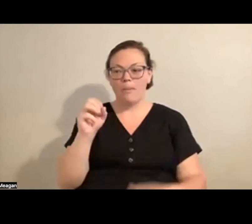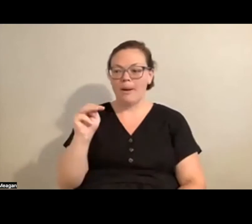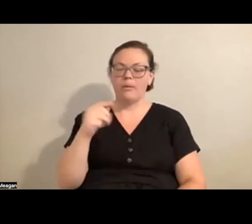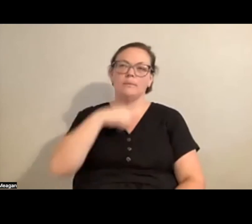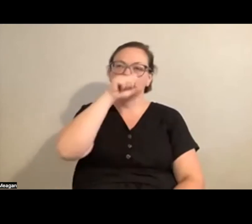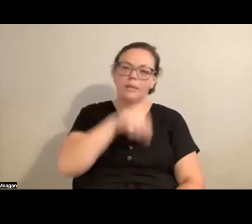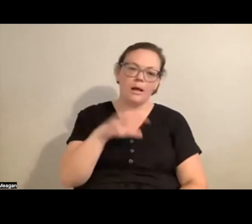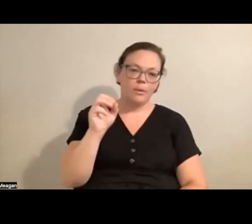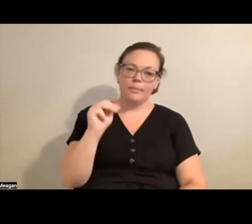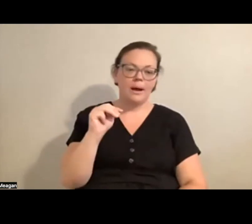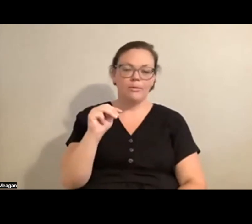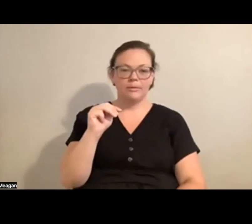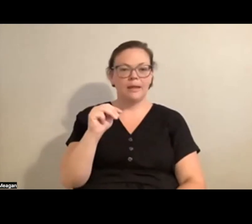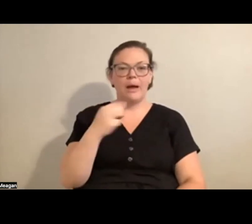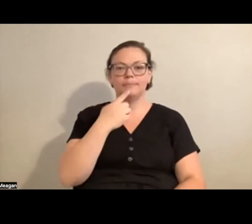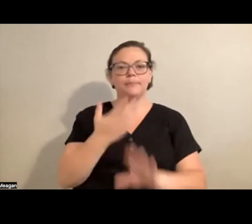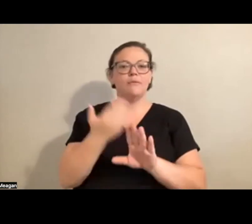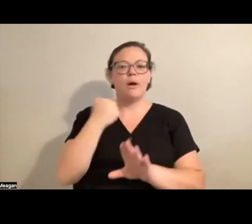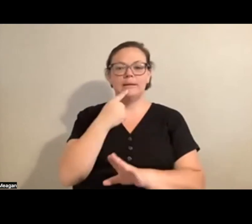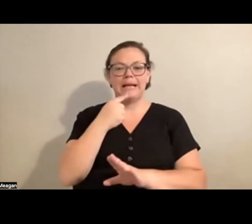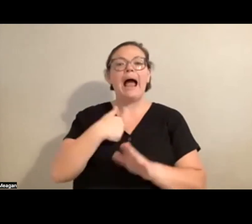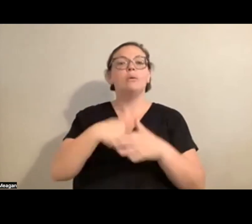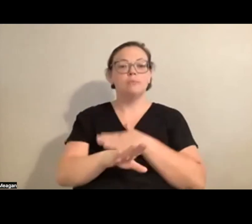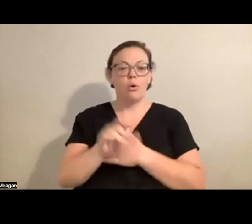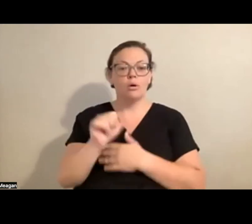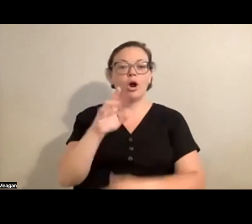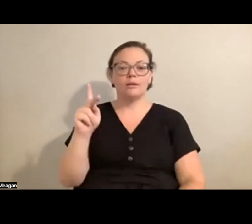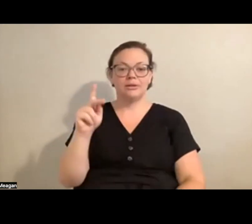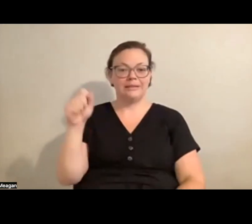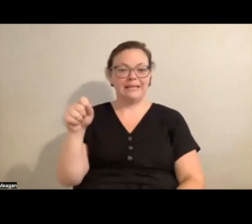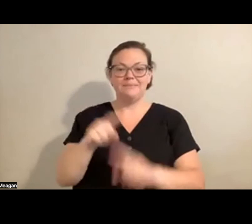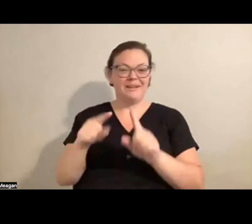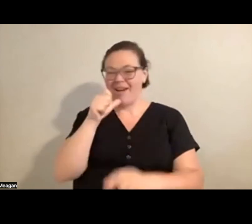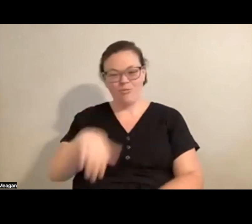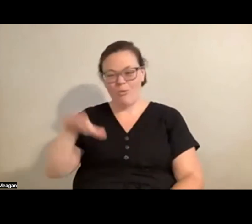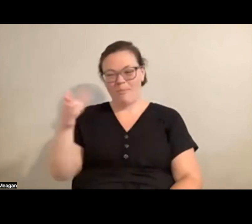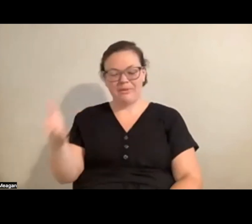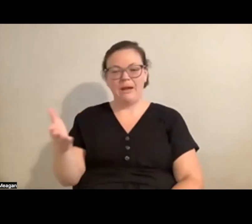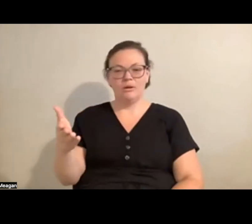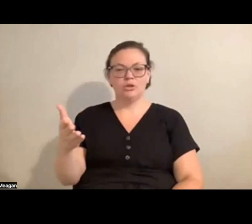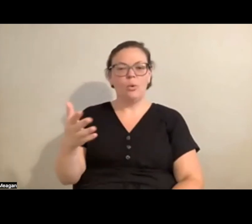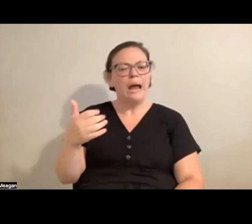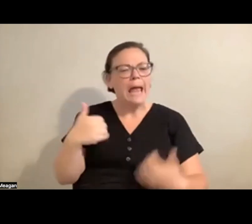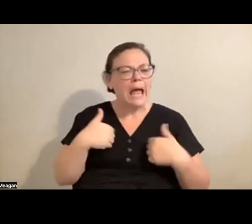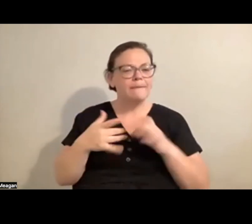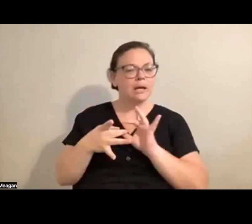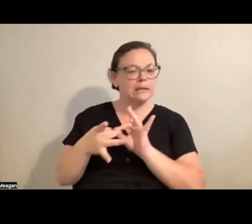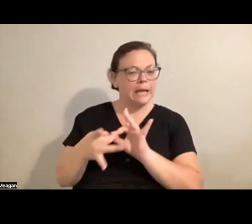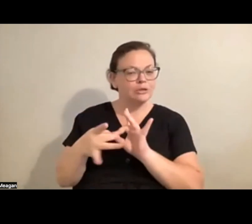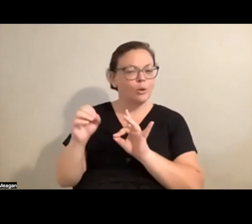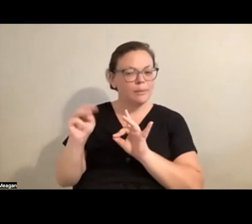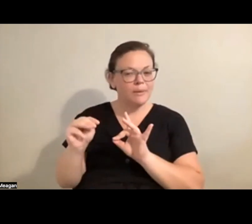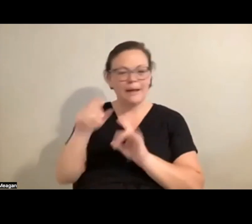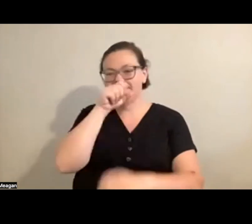Mouth. I was saying earlier, I was born in Arkansas, but I didn't grow up there. So I have this connection to Open Mouth. I love